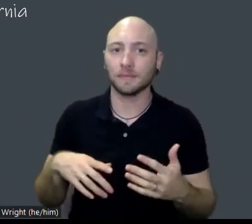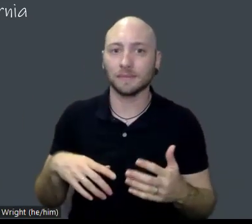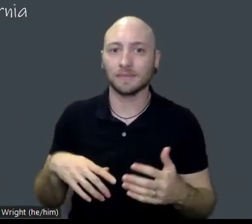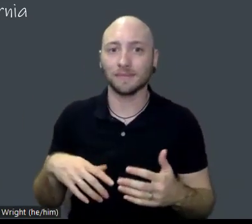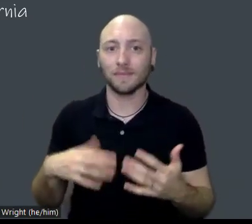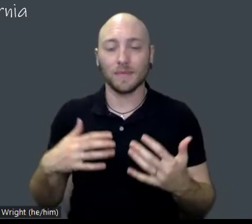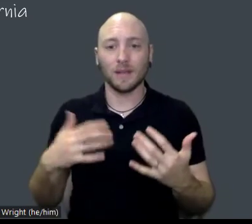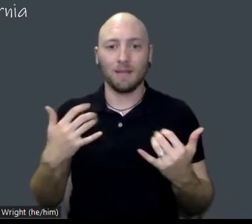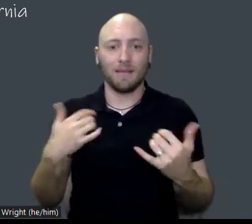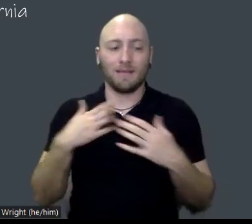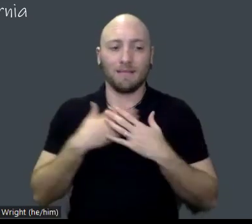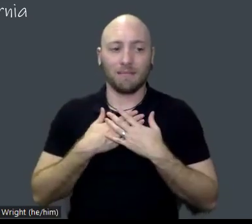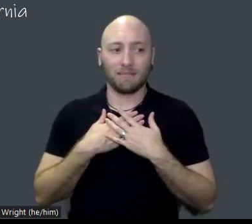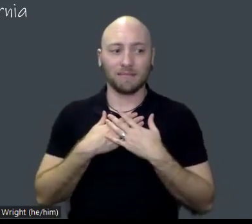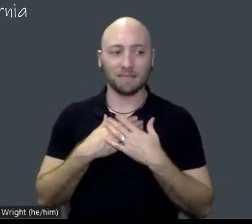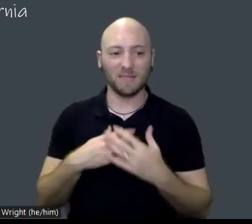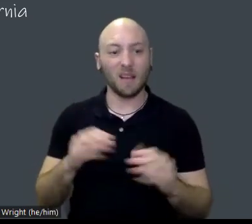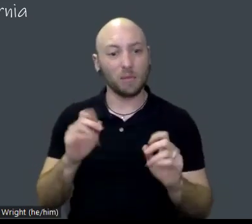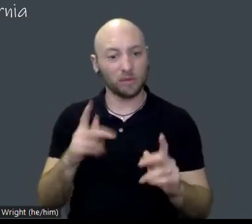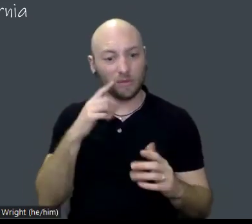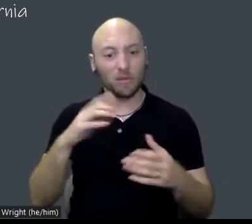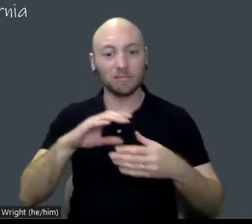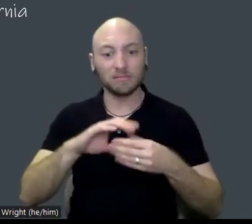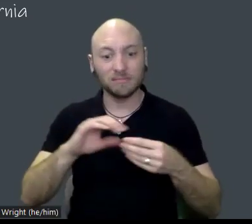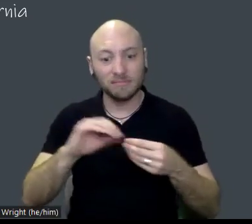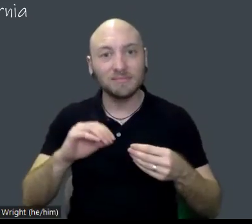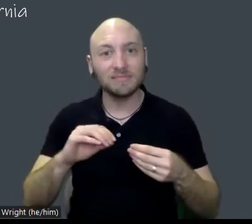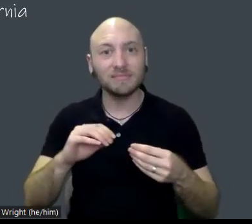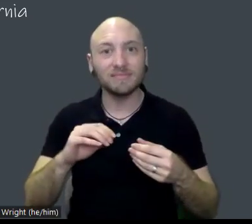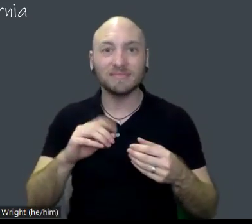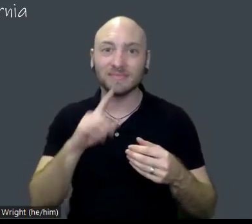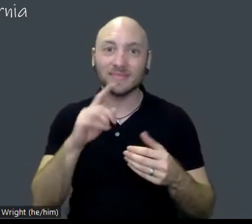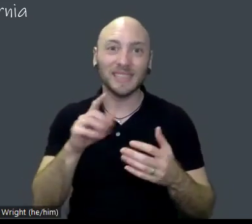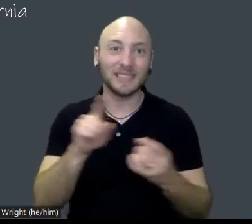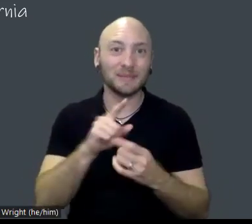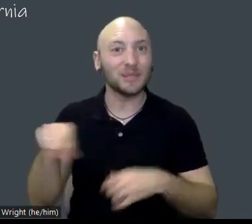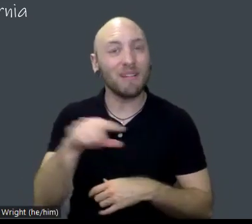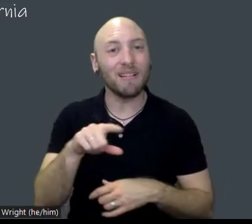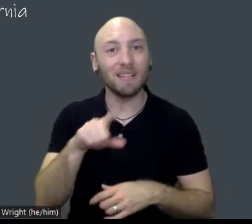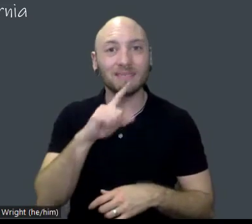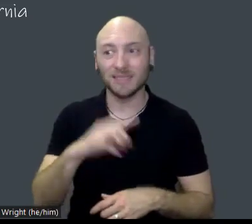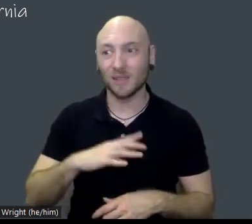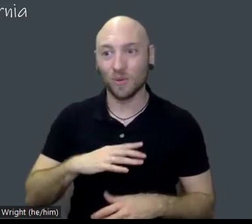have the opportunity to be able to share this with you guys. This is really cool that there's so many people